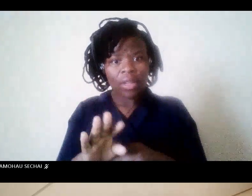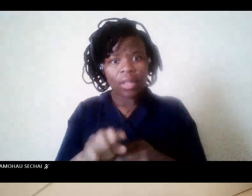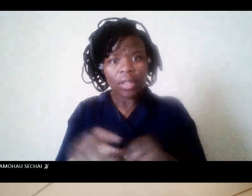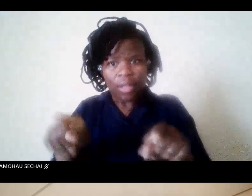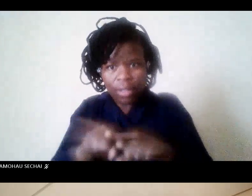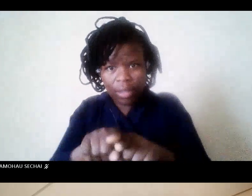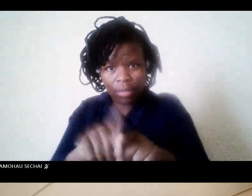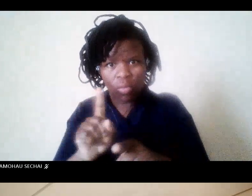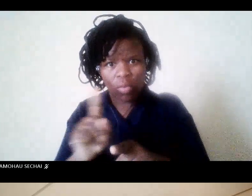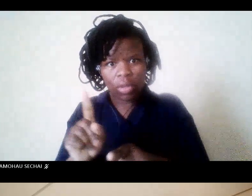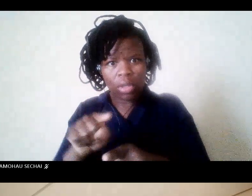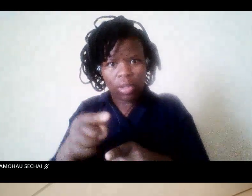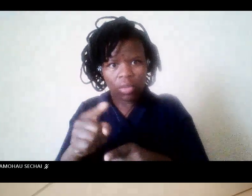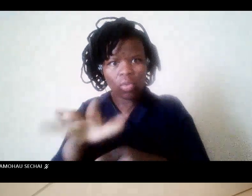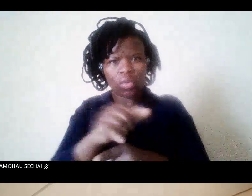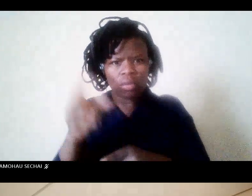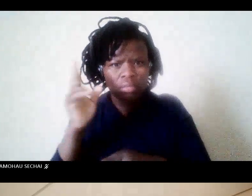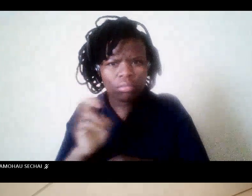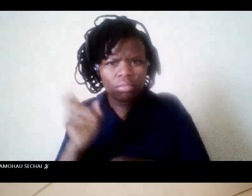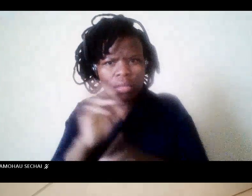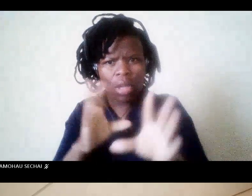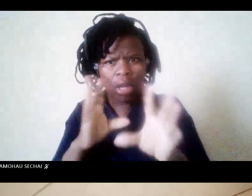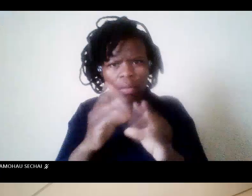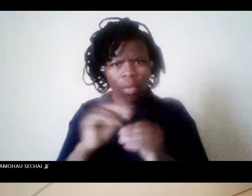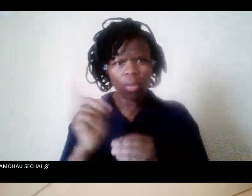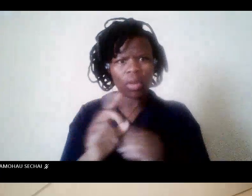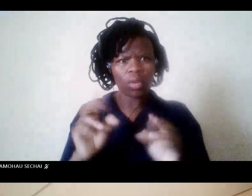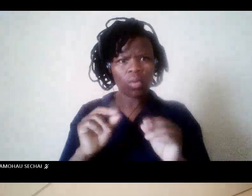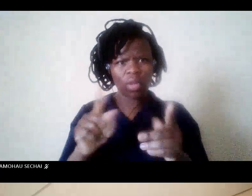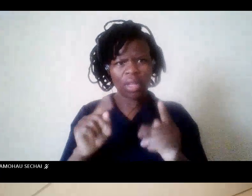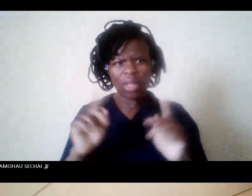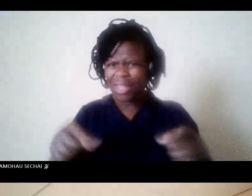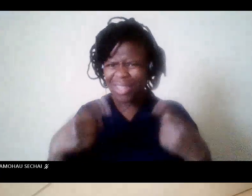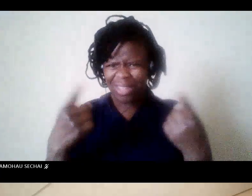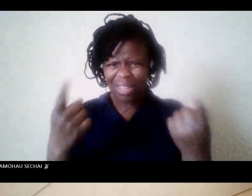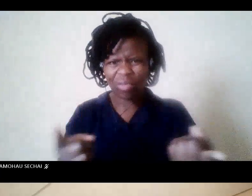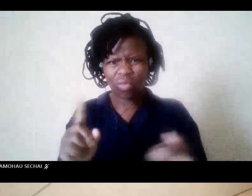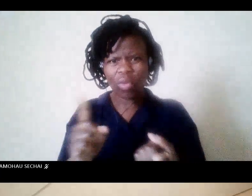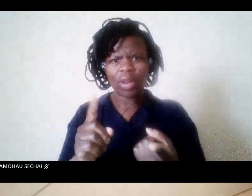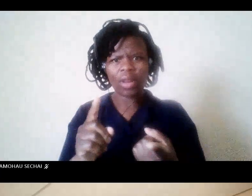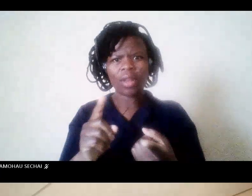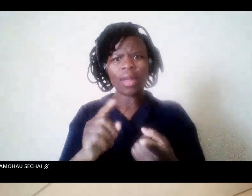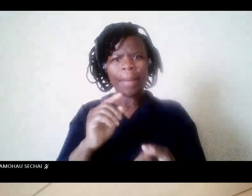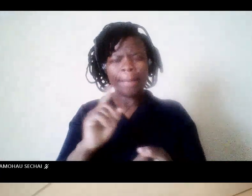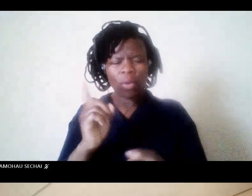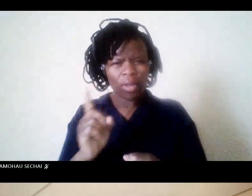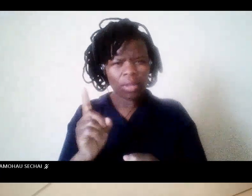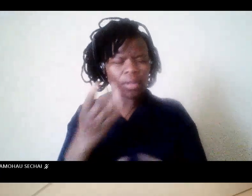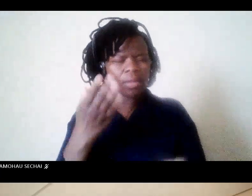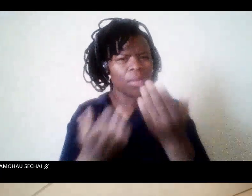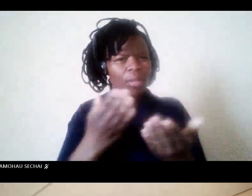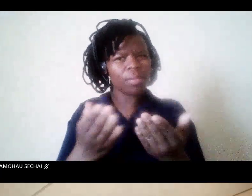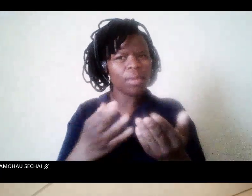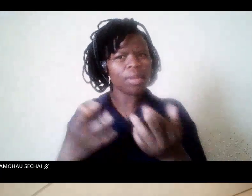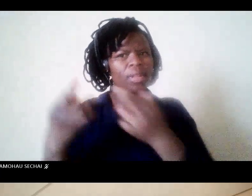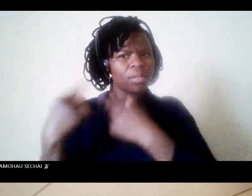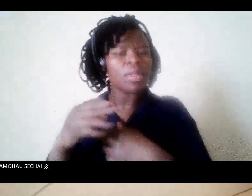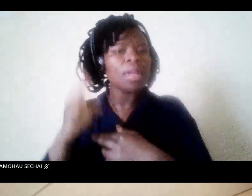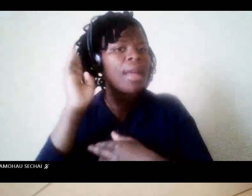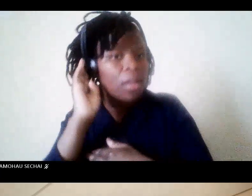what I'm hearing him saying is that don't let it stop at that. Don't let it be the only response. Listen